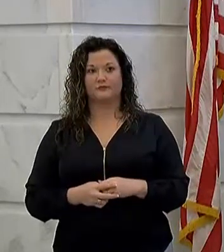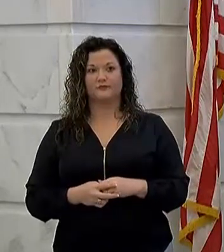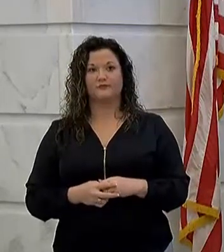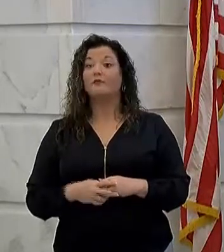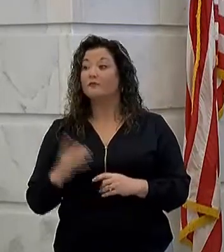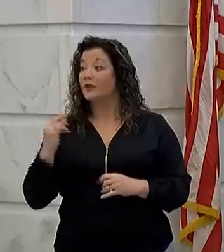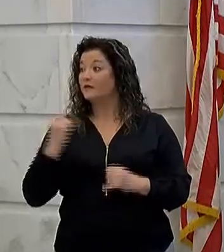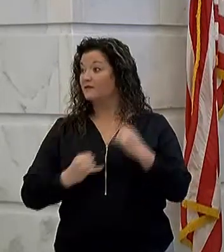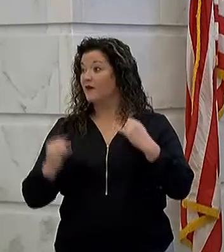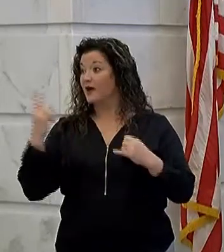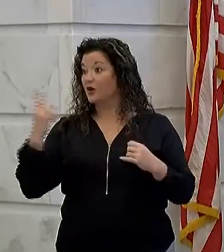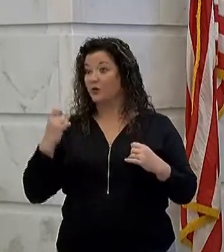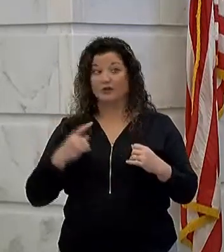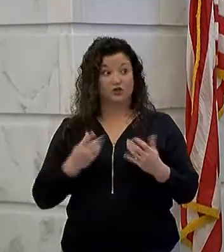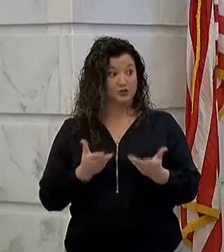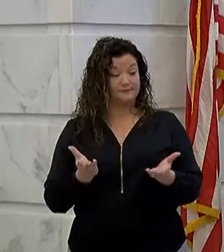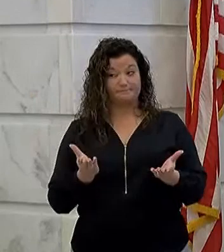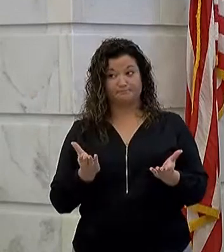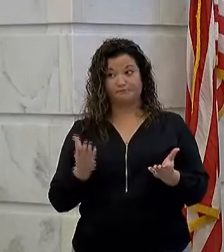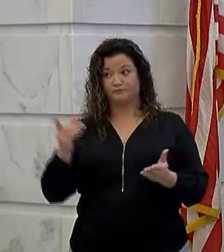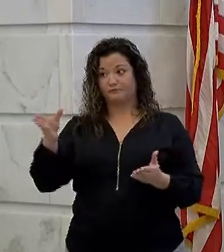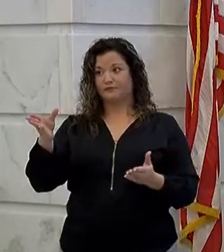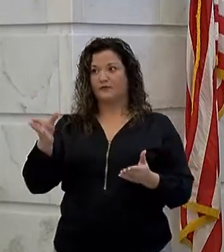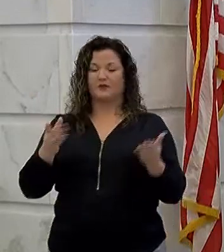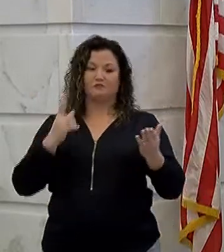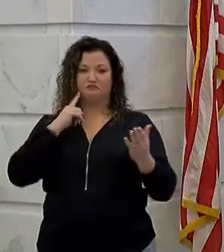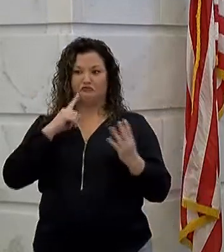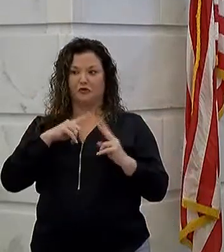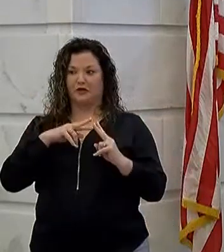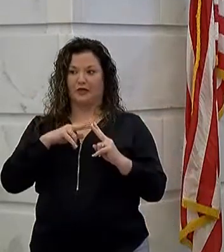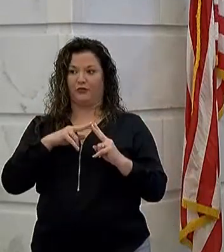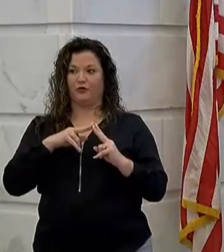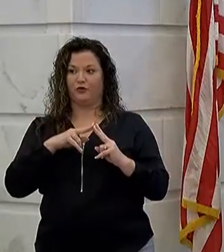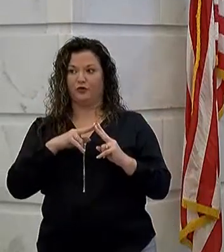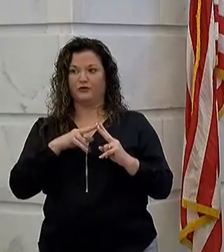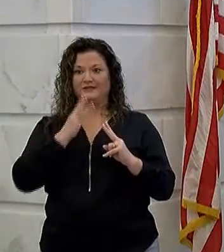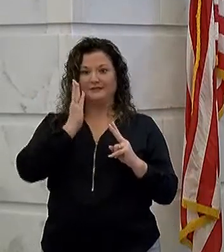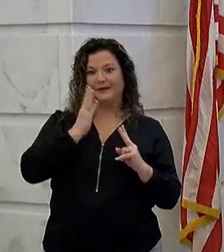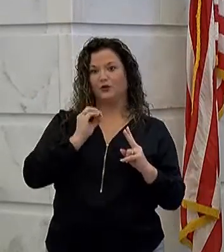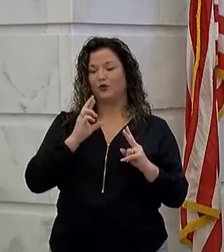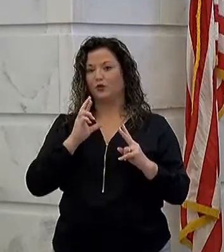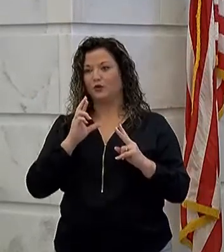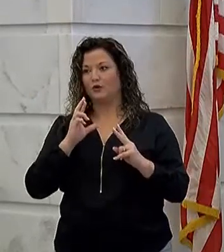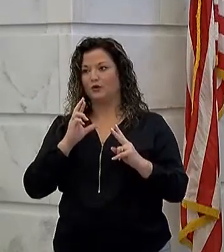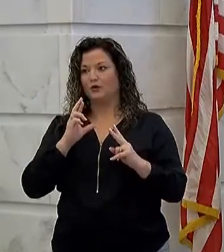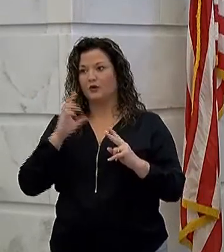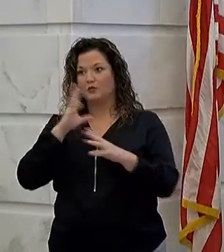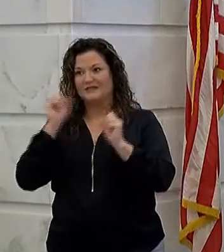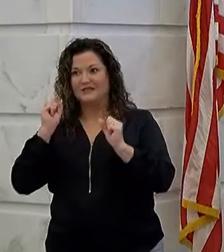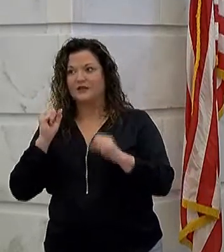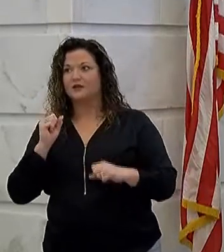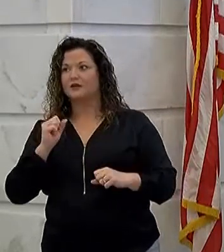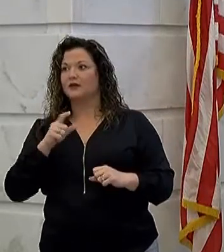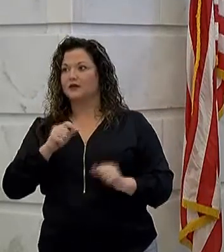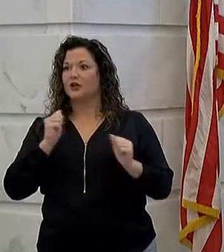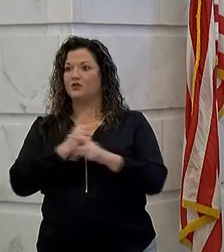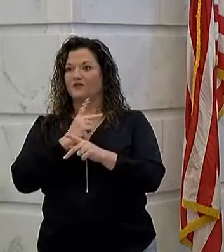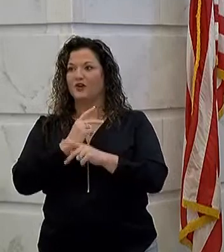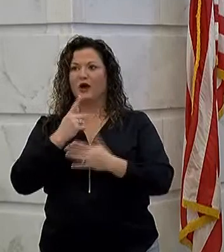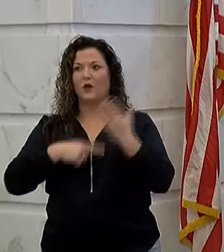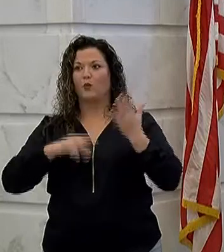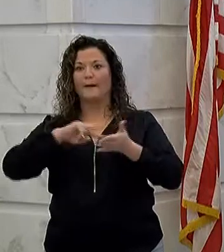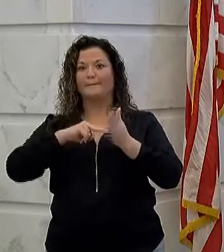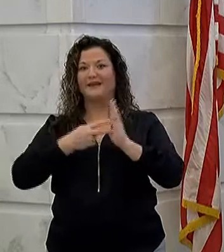One final question, if there is one. And this might be for either Speaker or President. Have we figured out what germane means